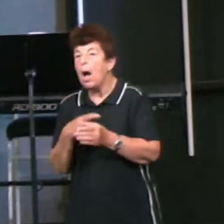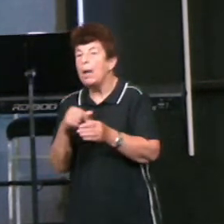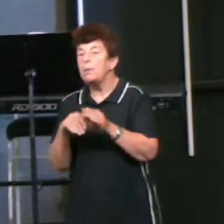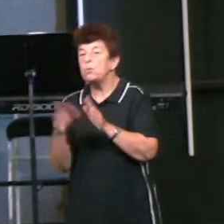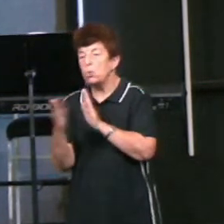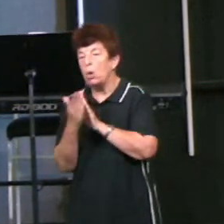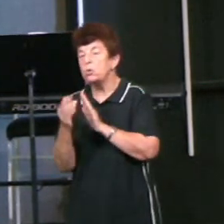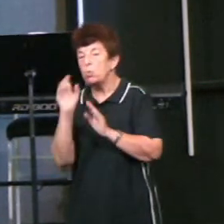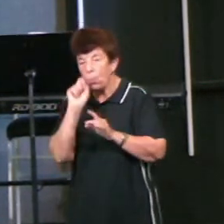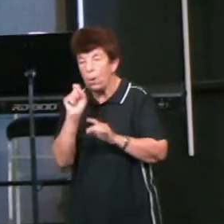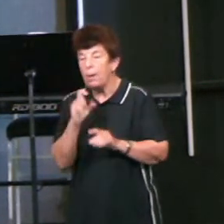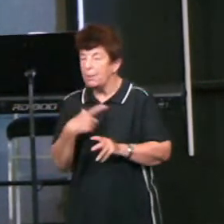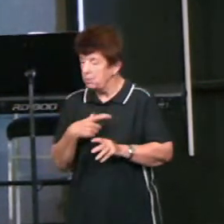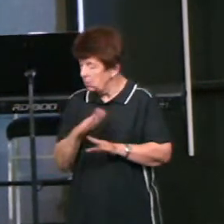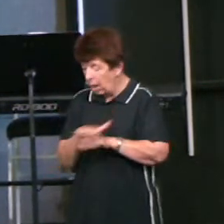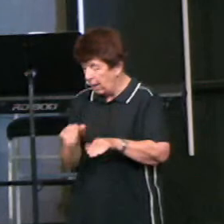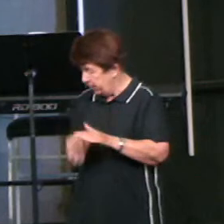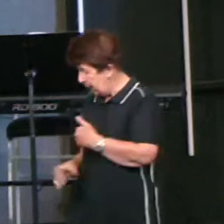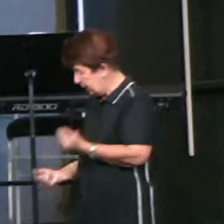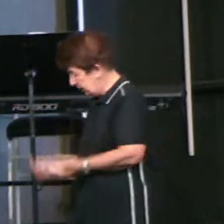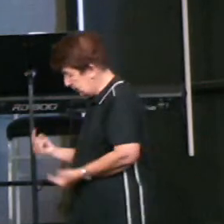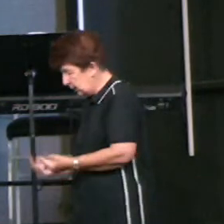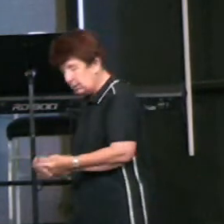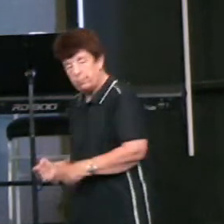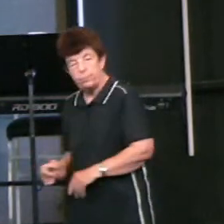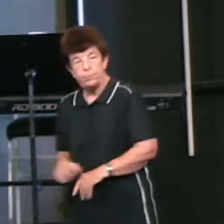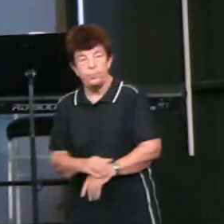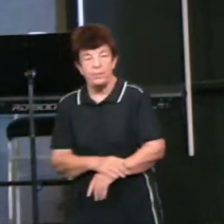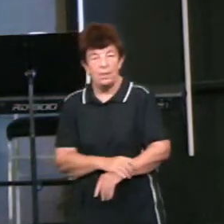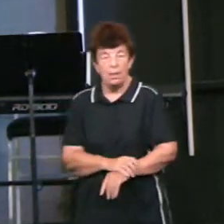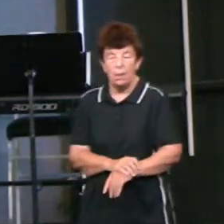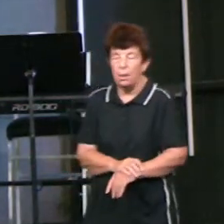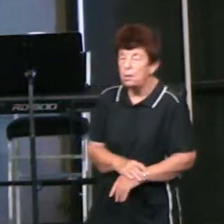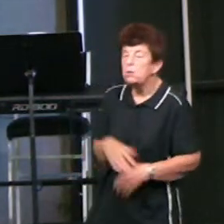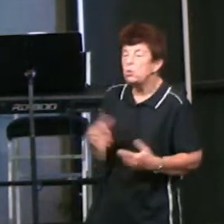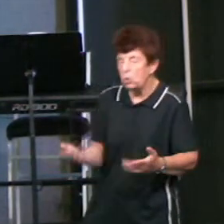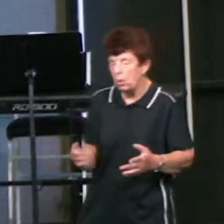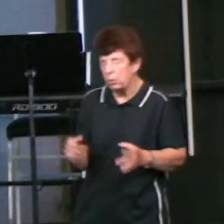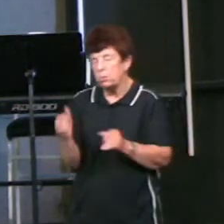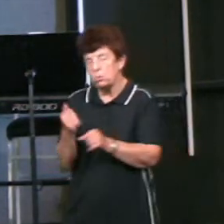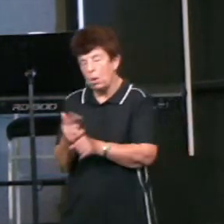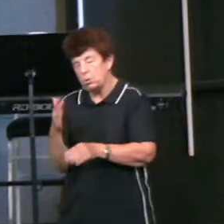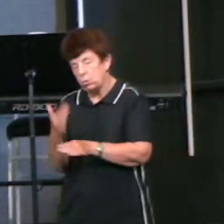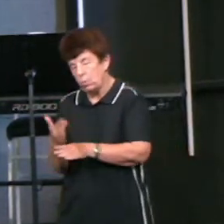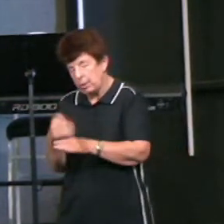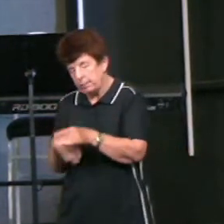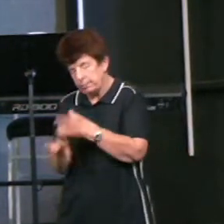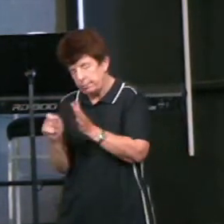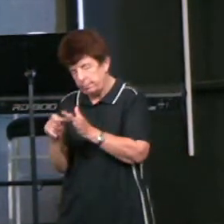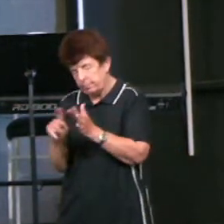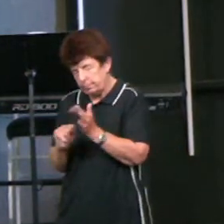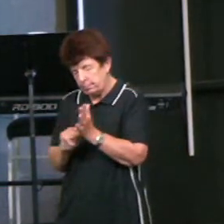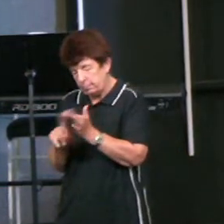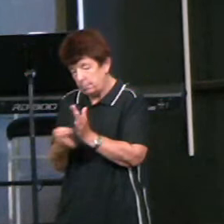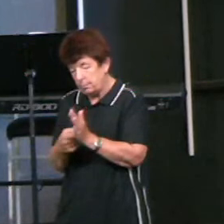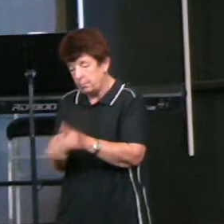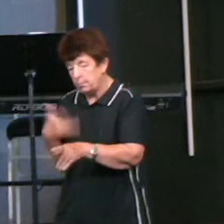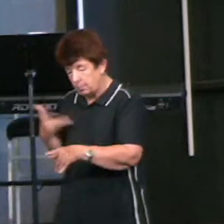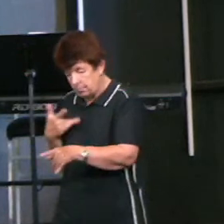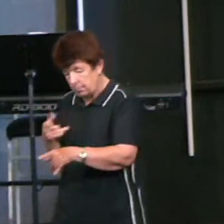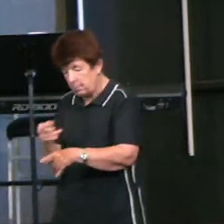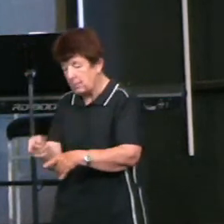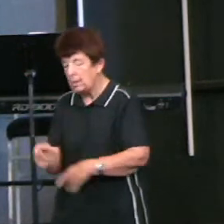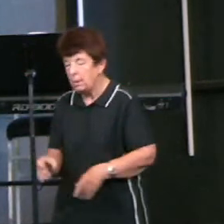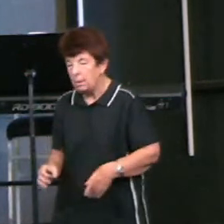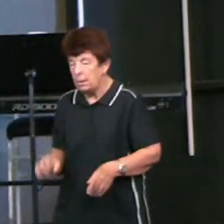city. And so we see that God is at work in Peter's life, making him less concerned